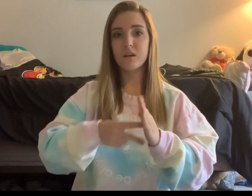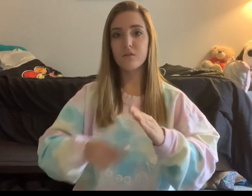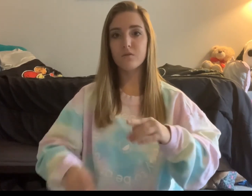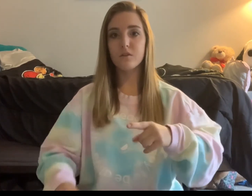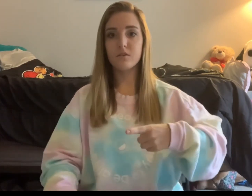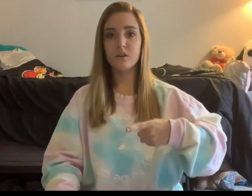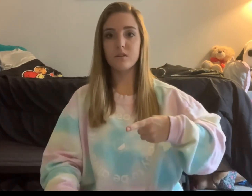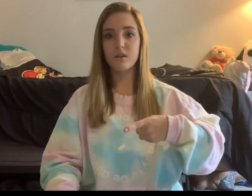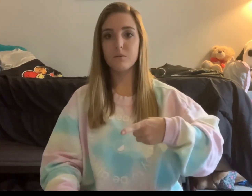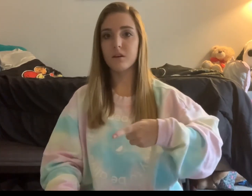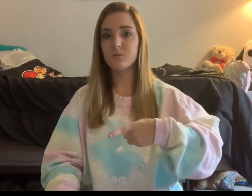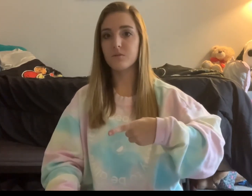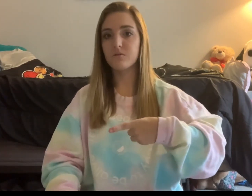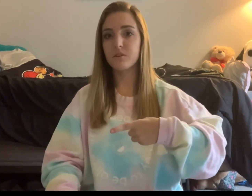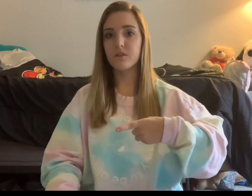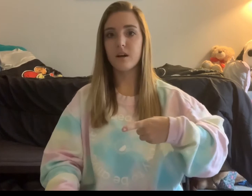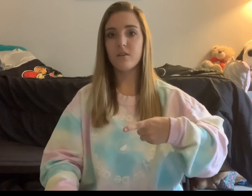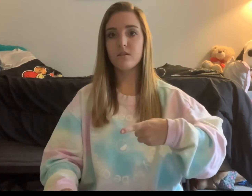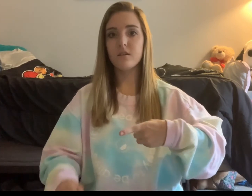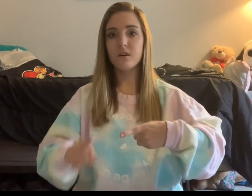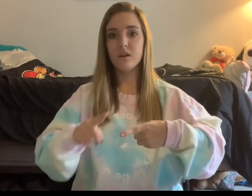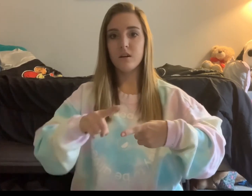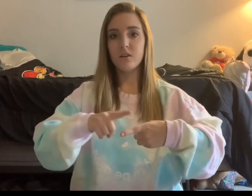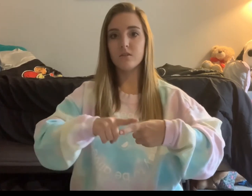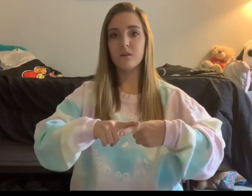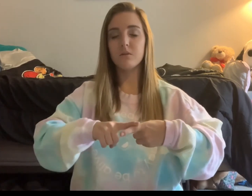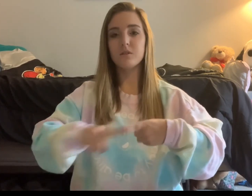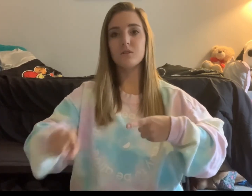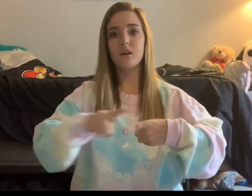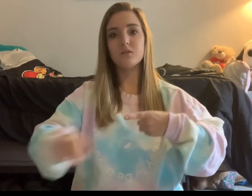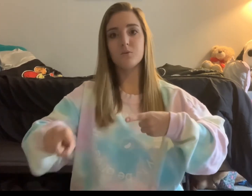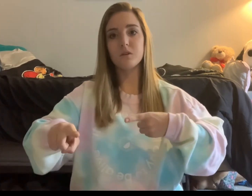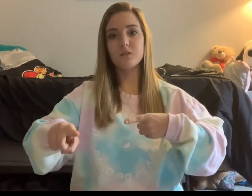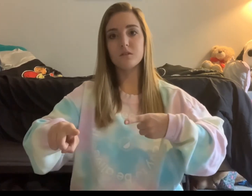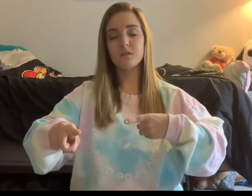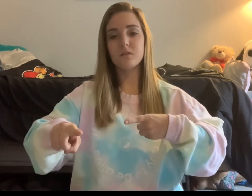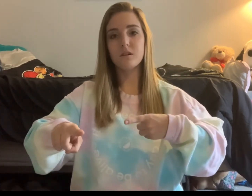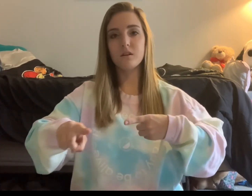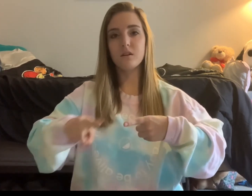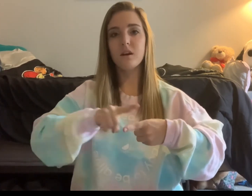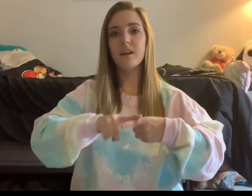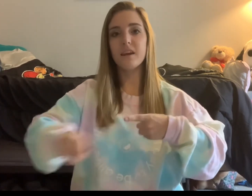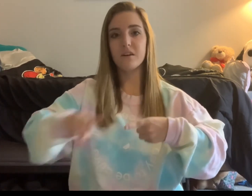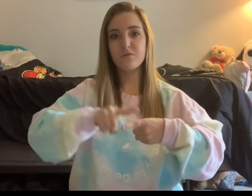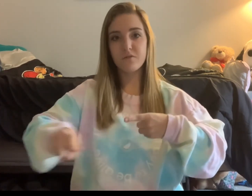Knife, your non-dominant has one finger out. Your dominant slides twice. Knife.